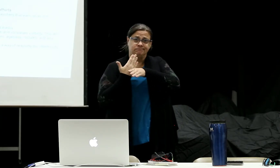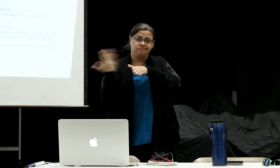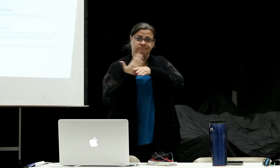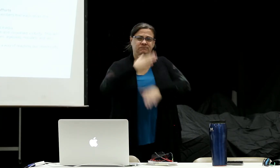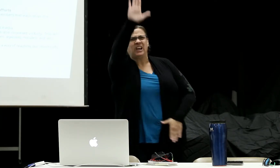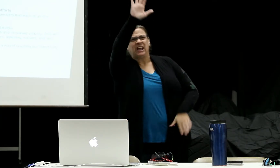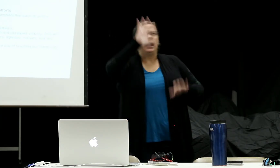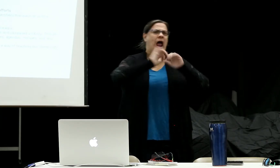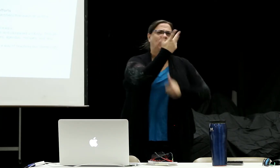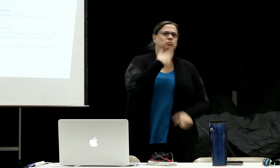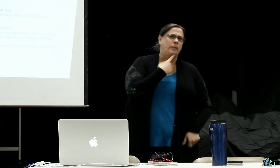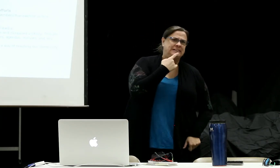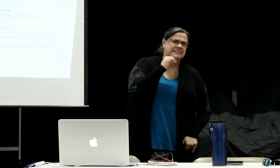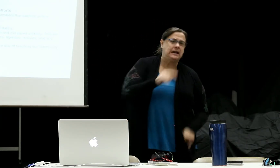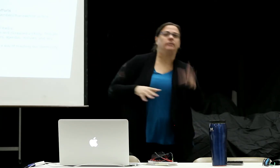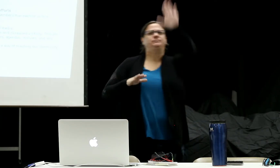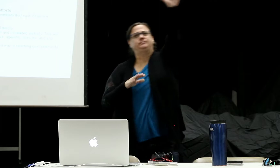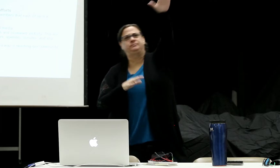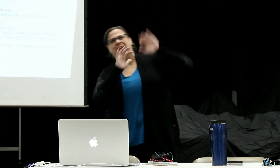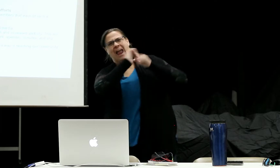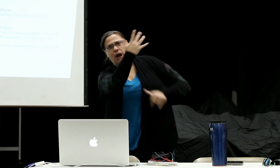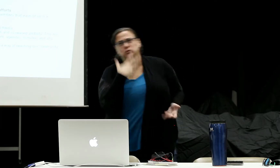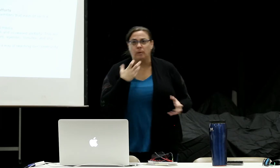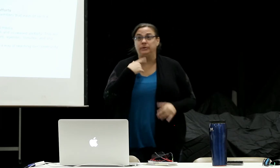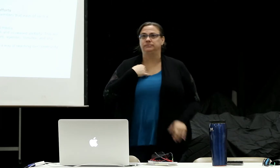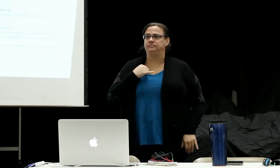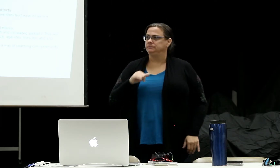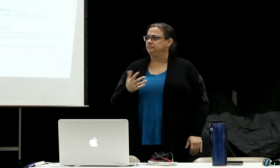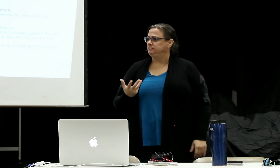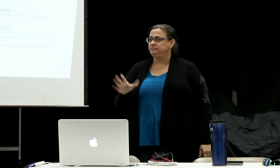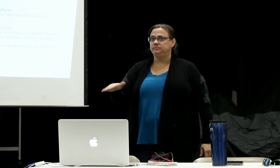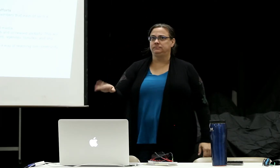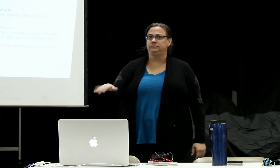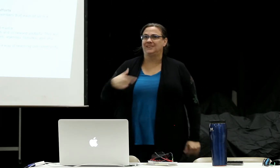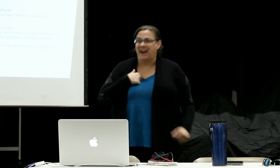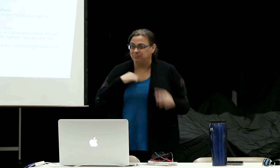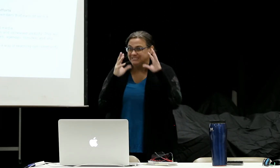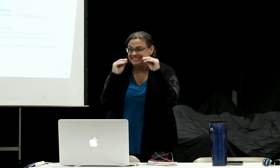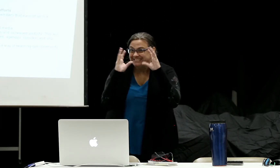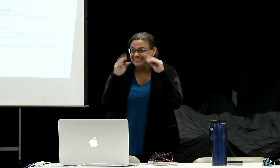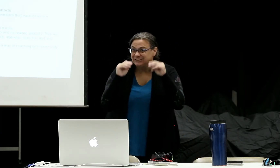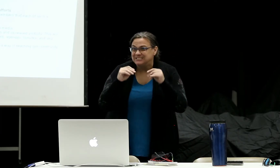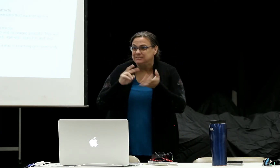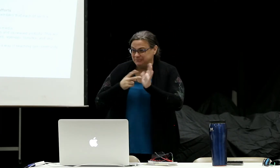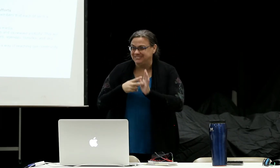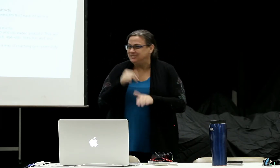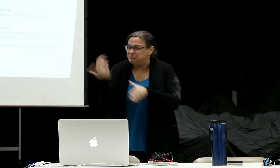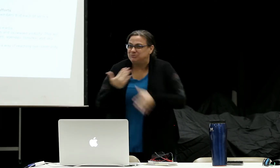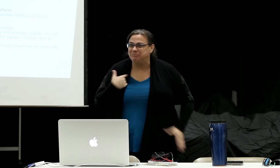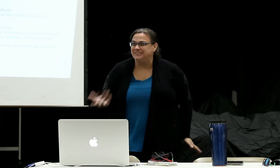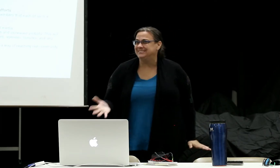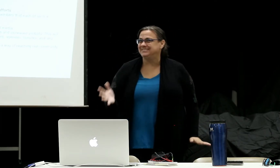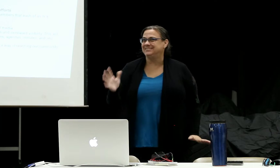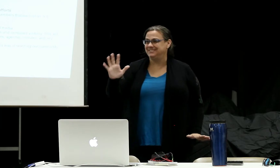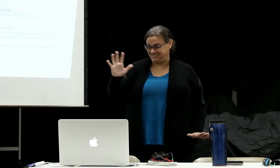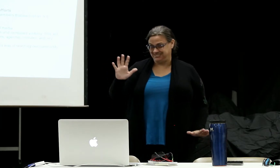they have to interrupt a lot and say, hey, how do you say this? How do you sign that? And it's like, I'm in the middle of teaching. You can't